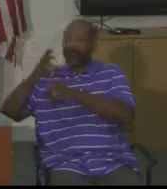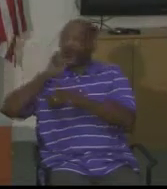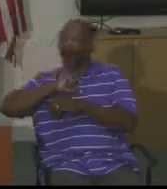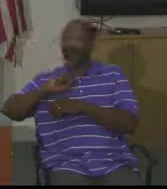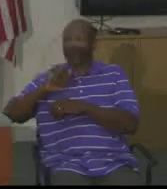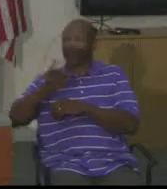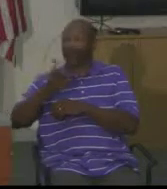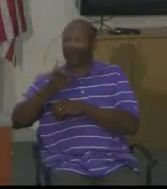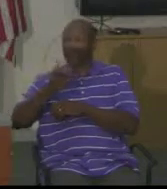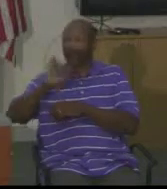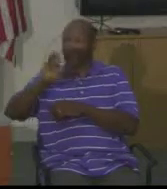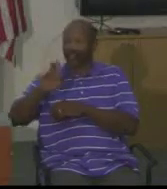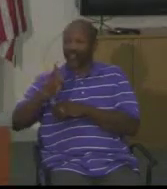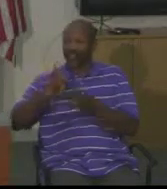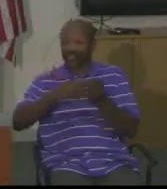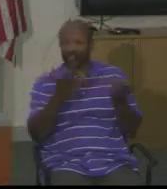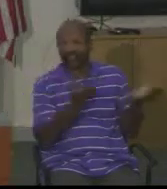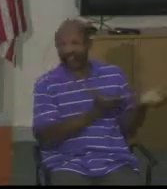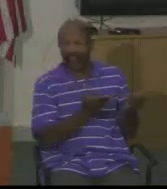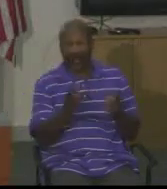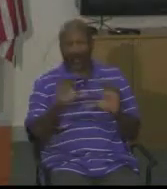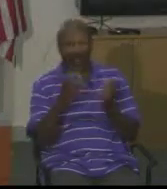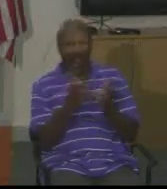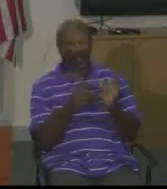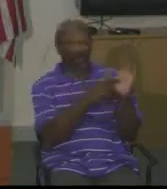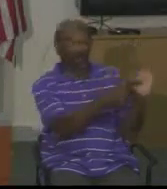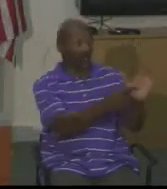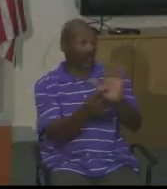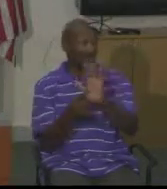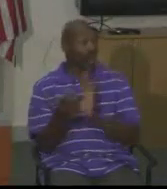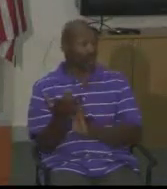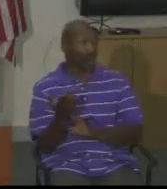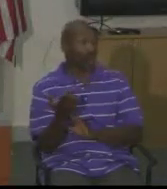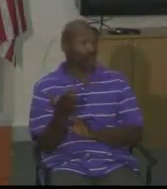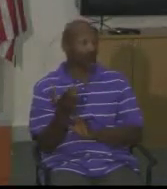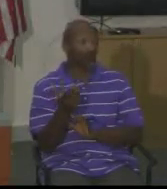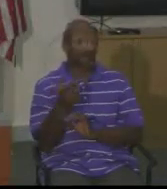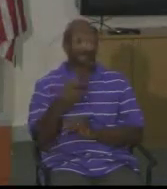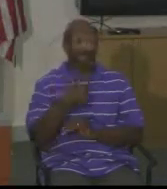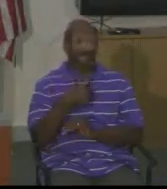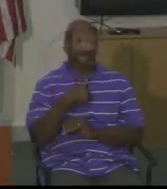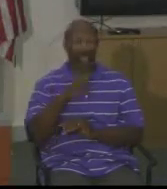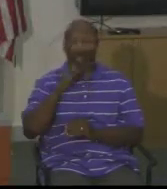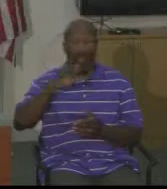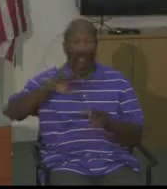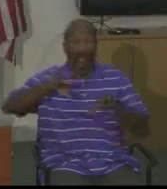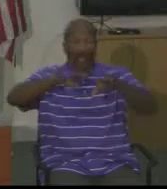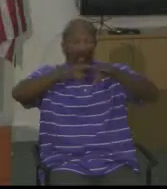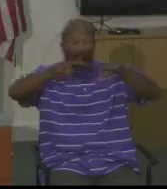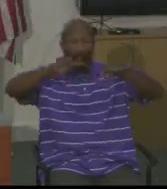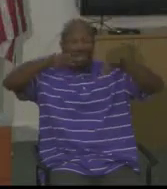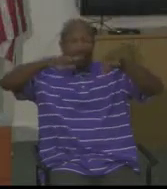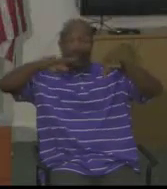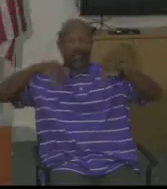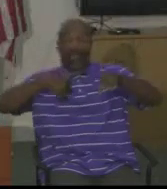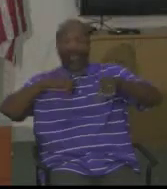scrap pile to bring it into class. I would never do that to mine.